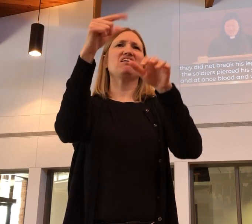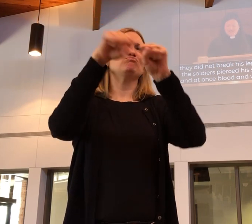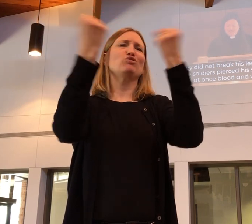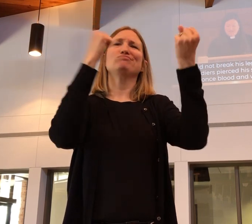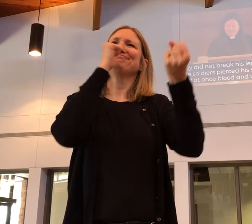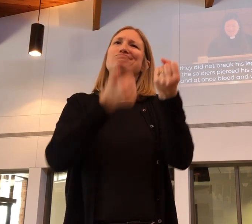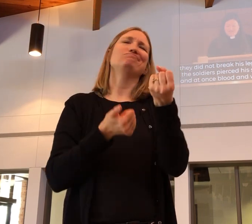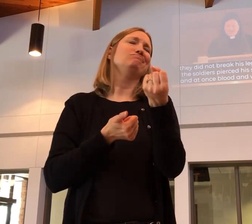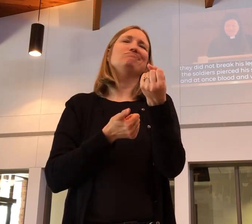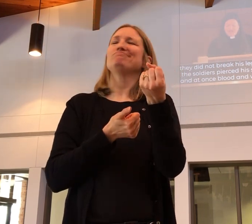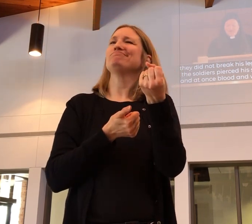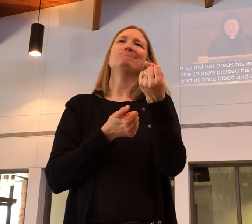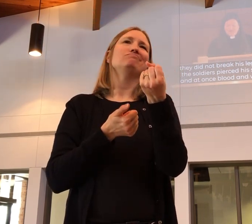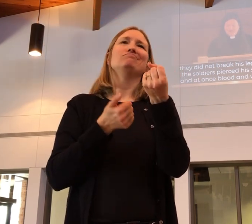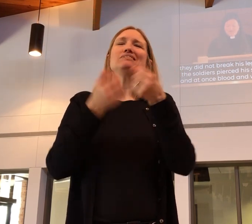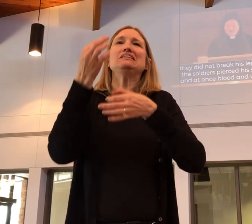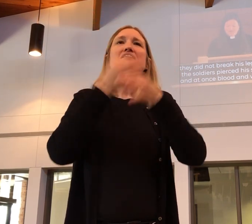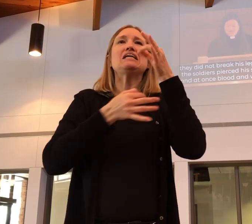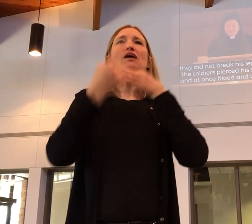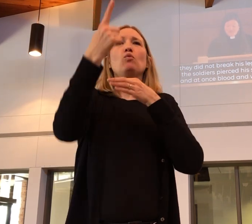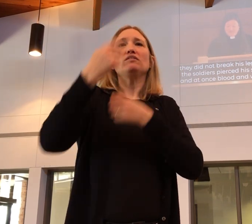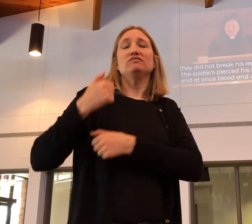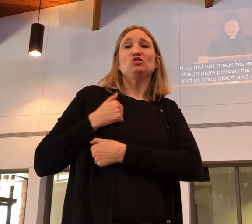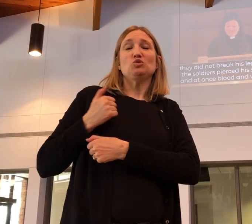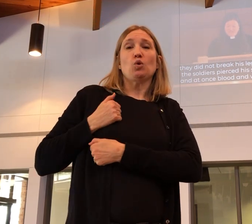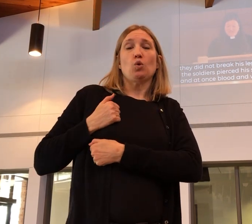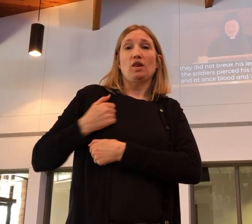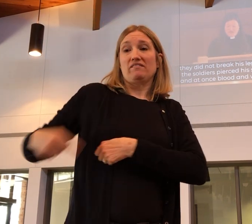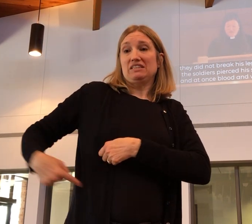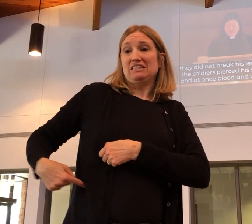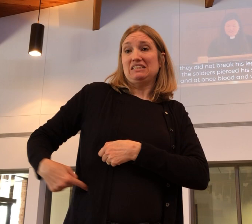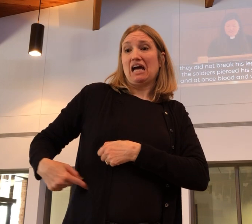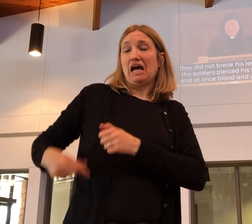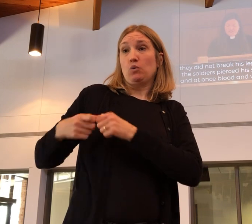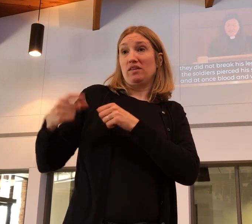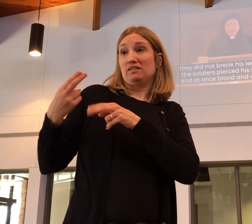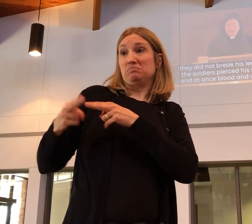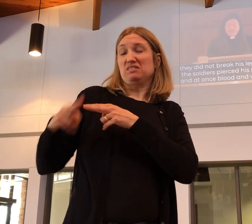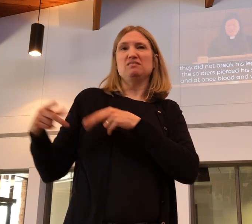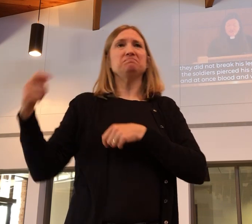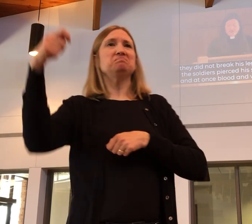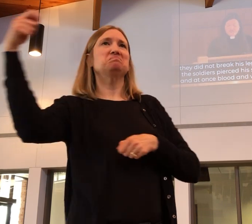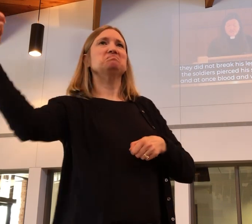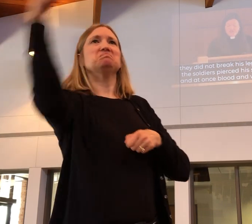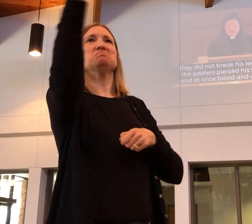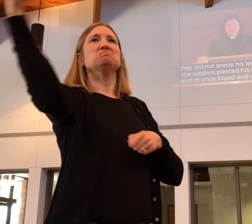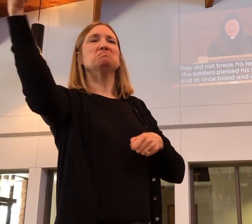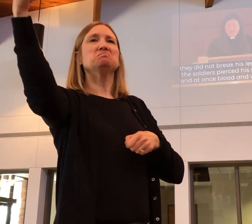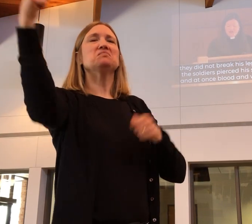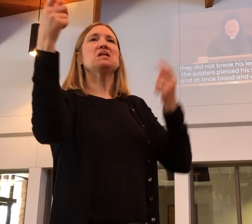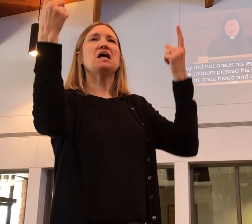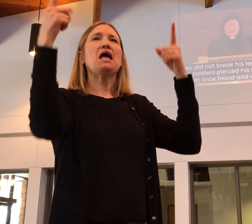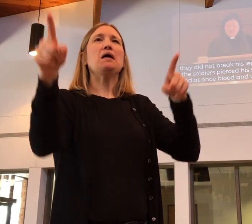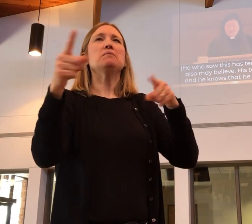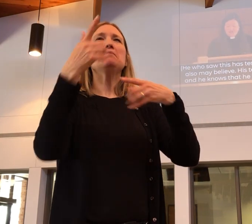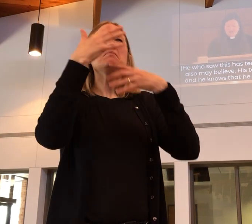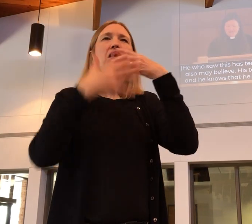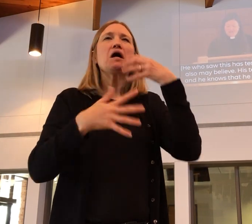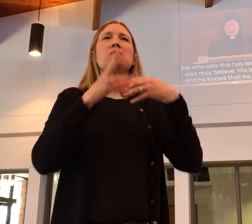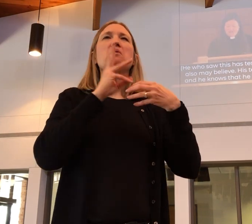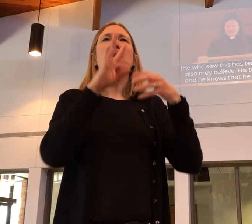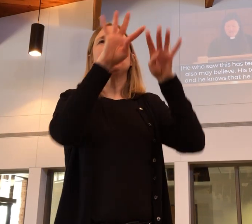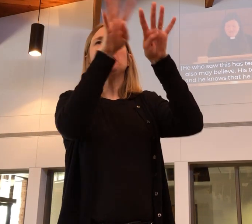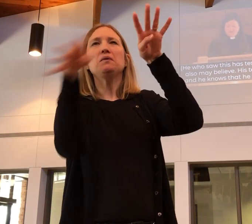legs. Instead, one of the soldiers pierced his side with a spear, and at once blood and water came